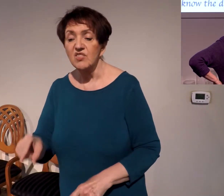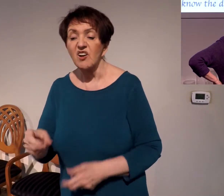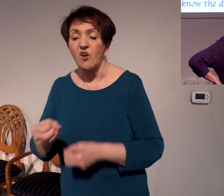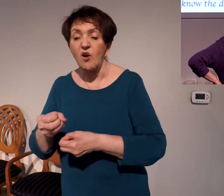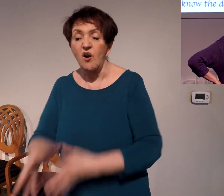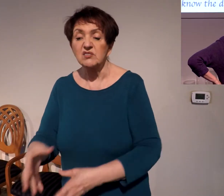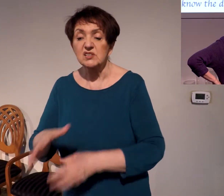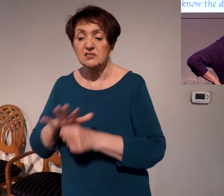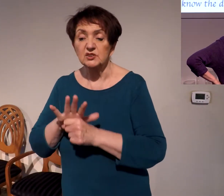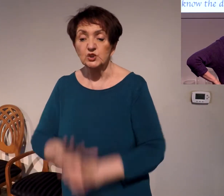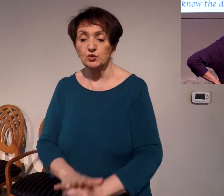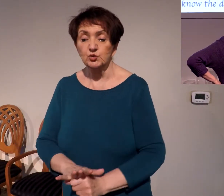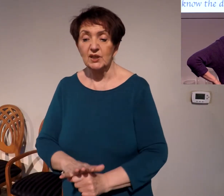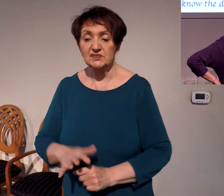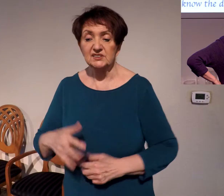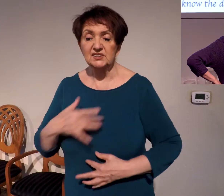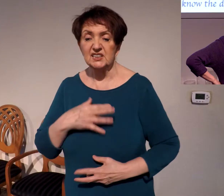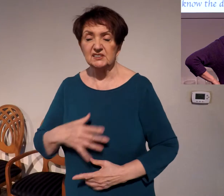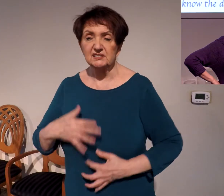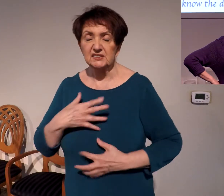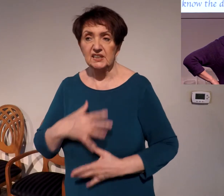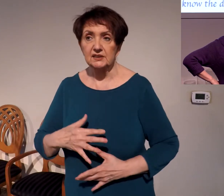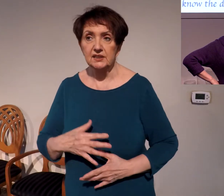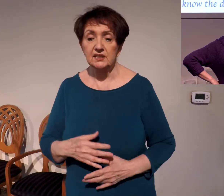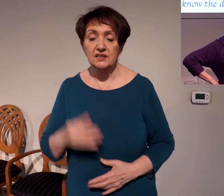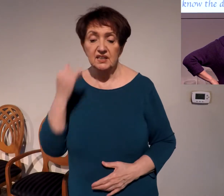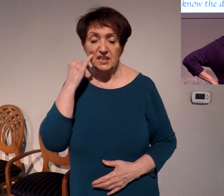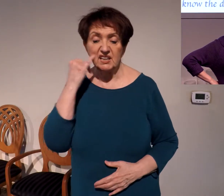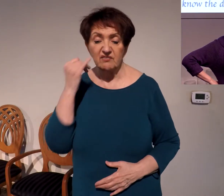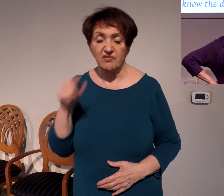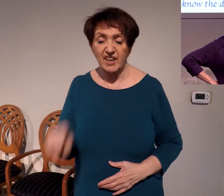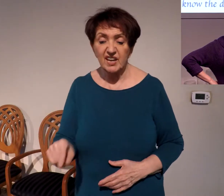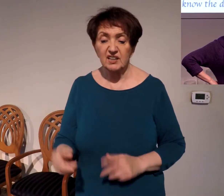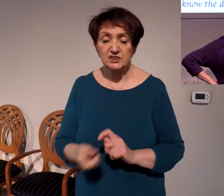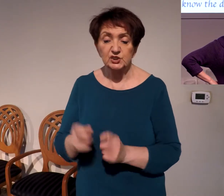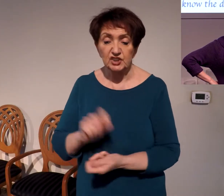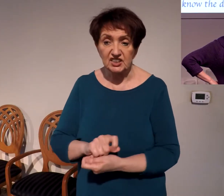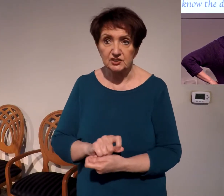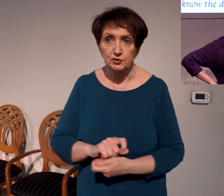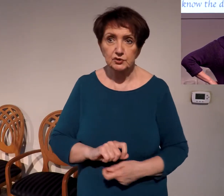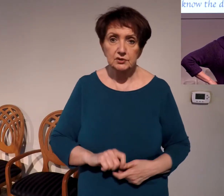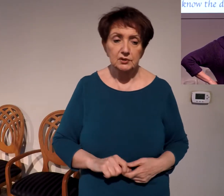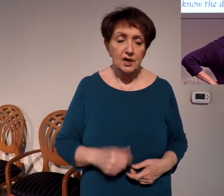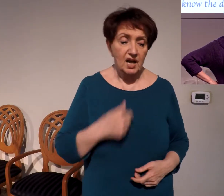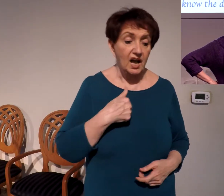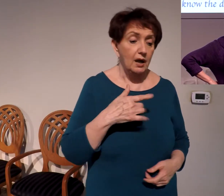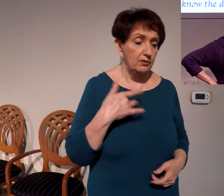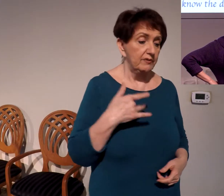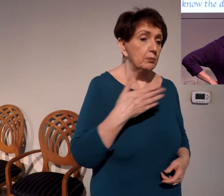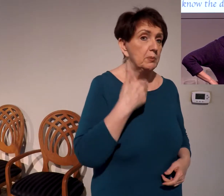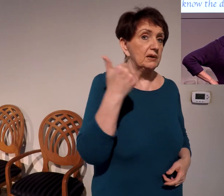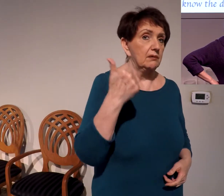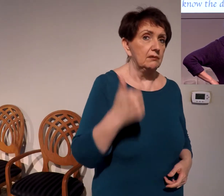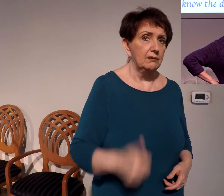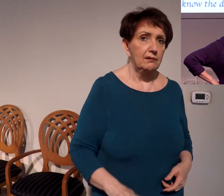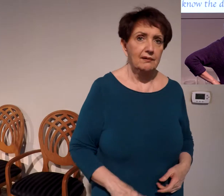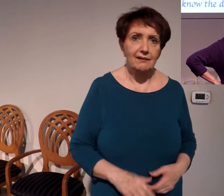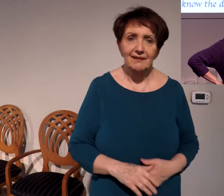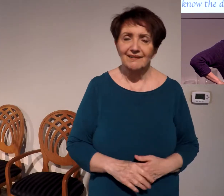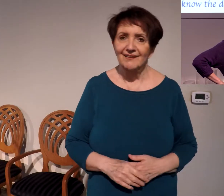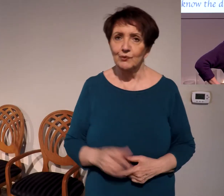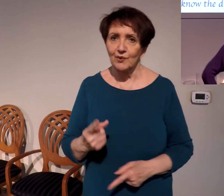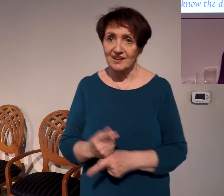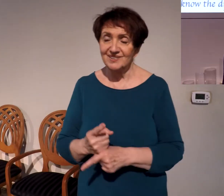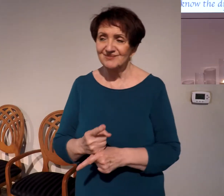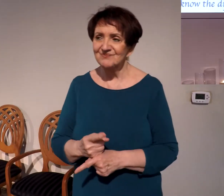stress and anxiety. If they could just get it together, I would feel so much better. Right?